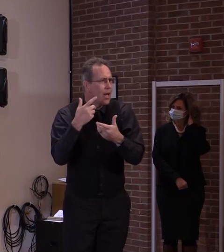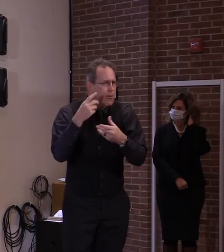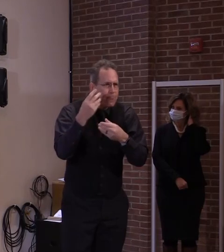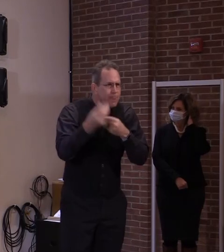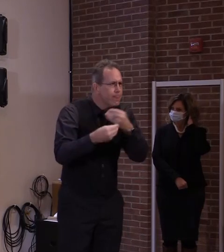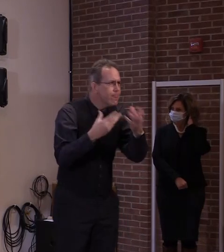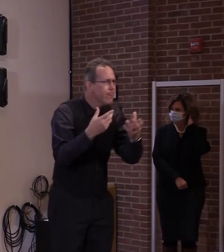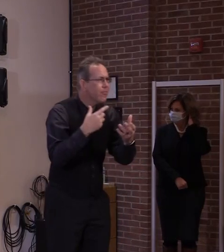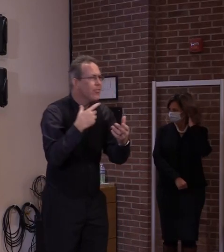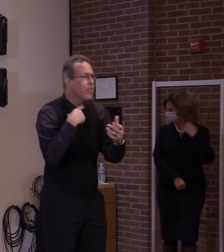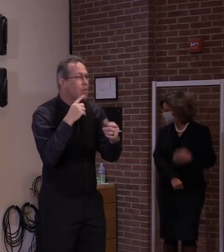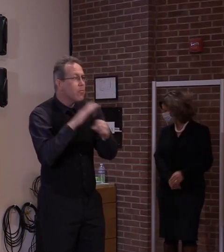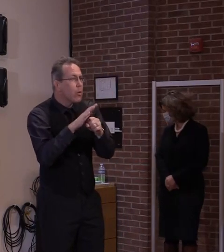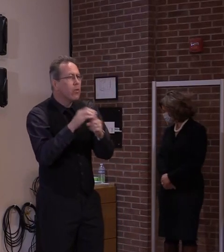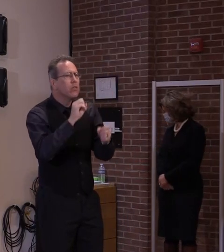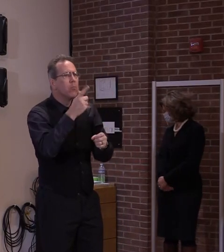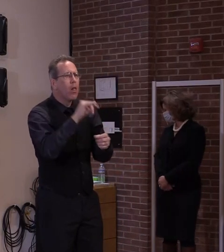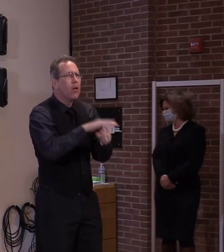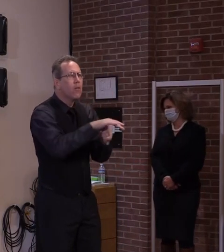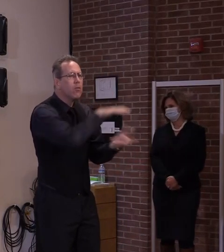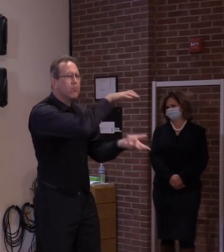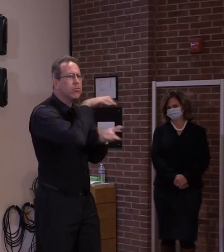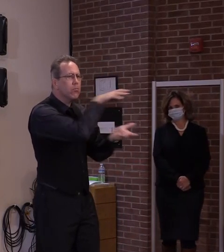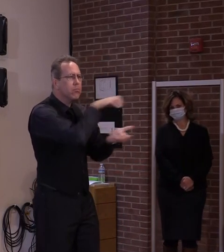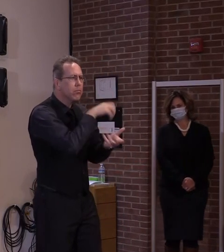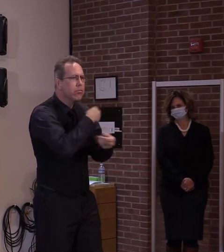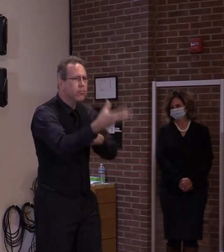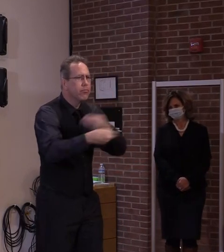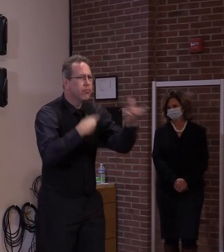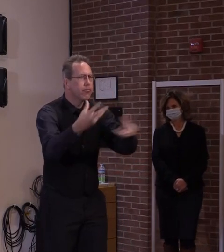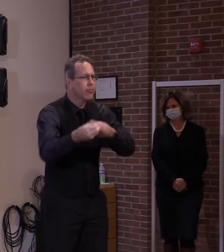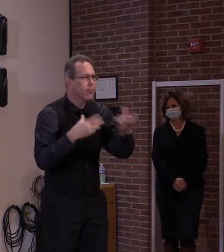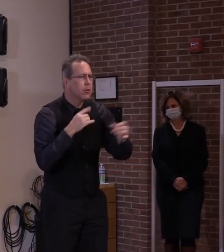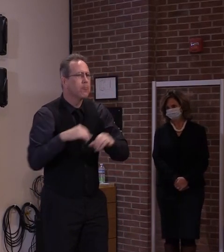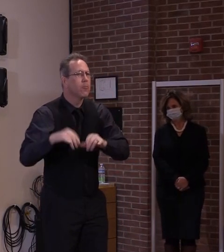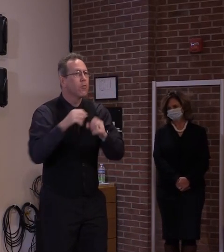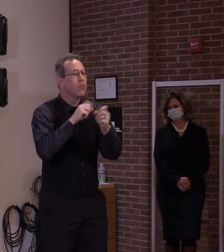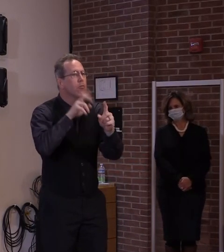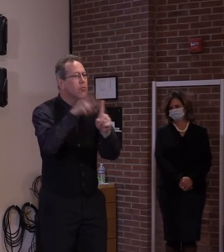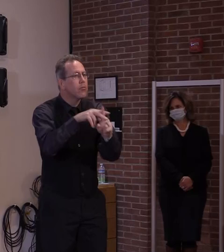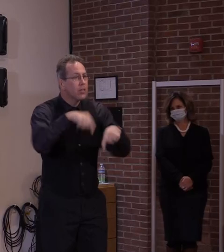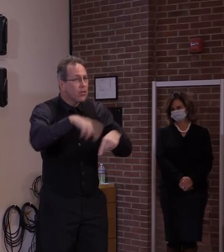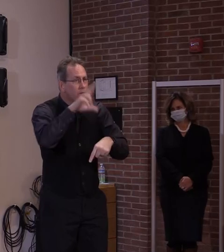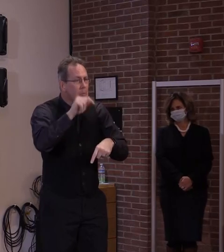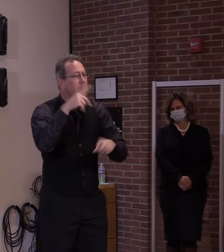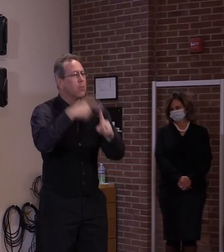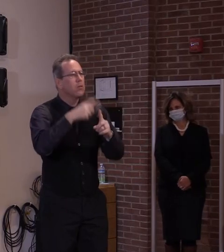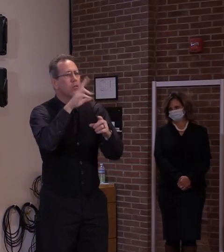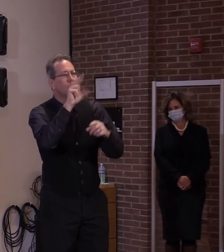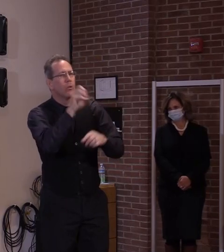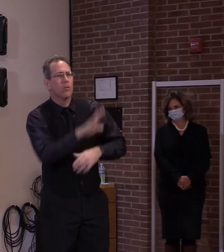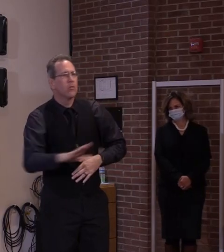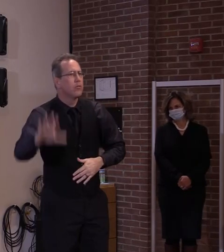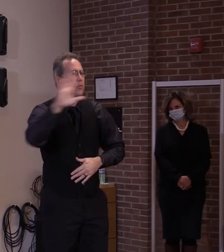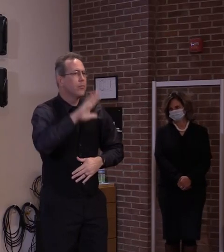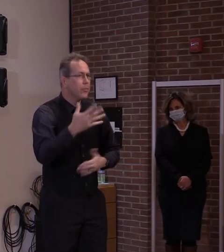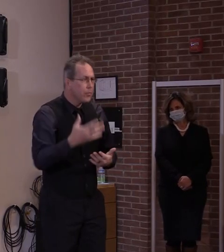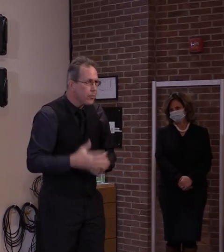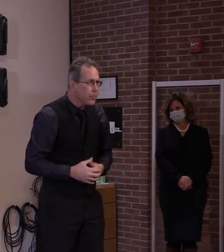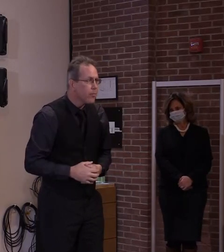supply chain. That seems to be a national issue. And something that, you know, hopefully the federal government will